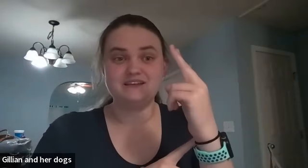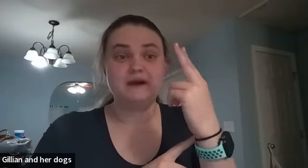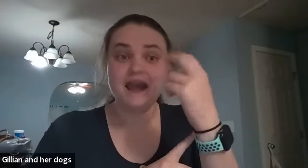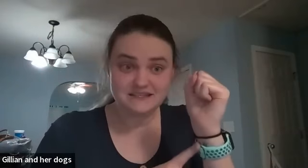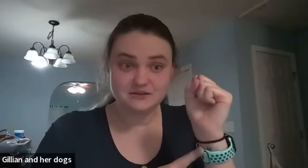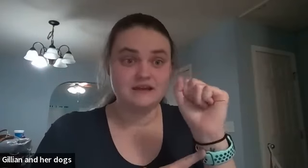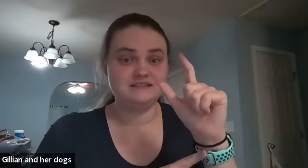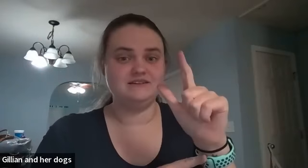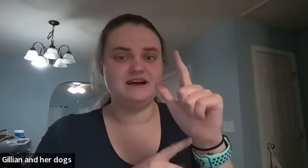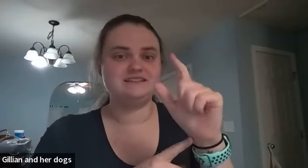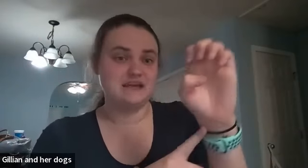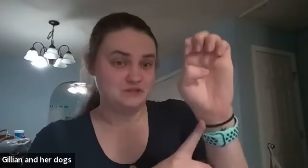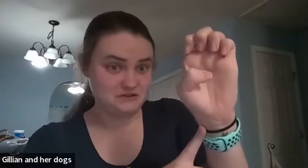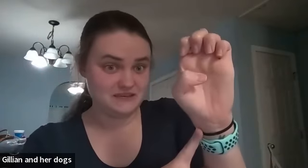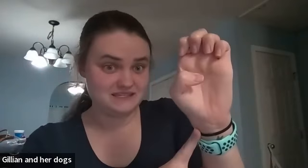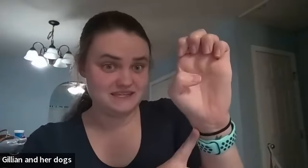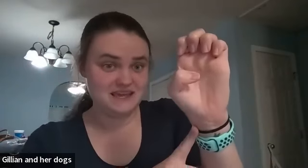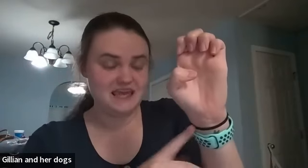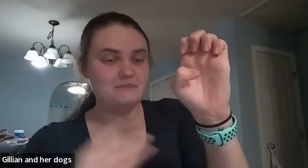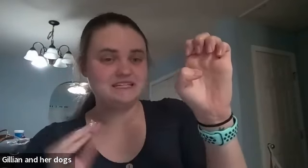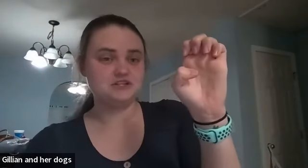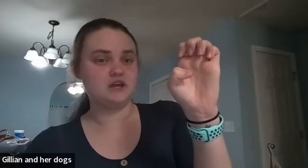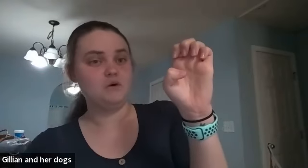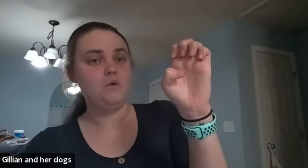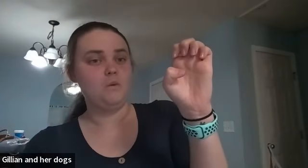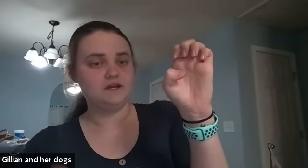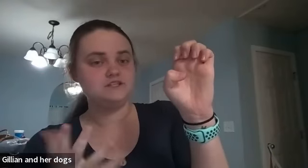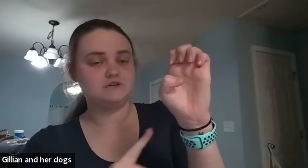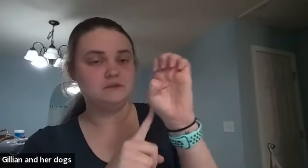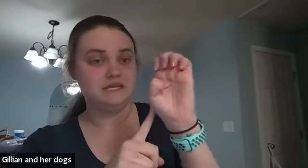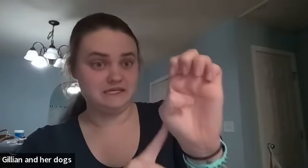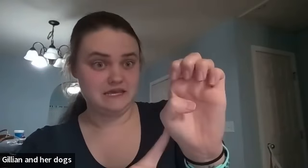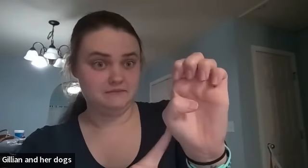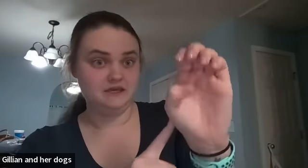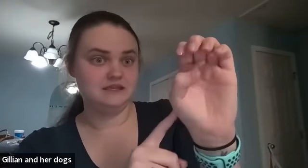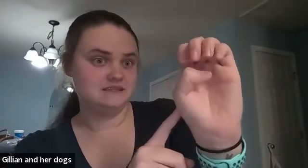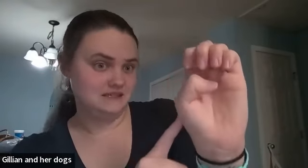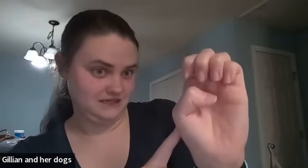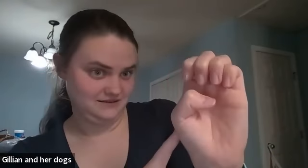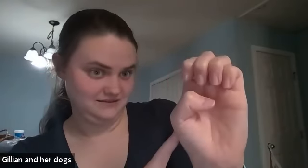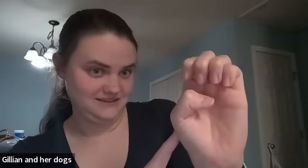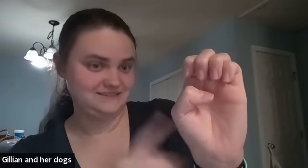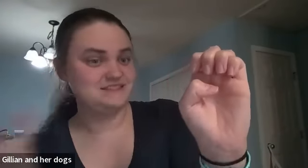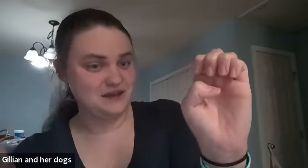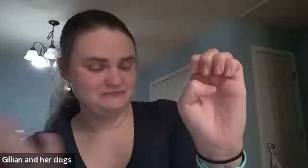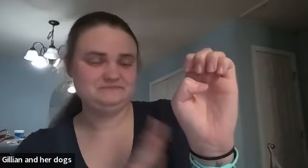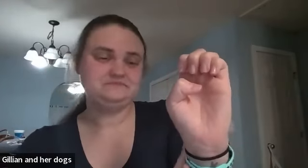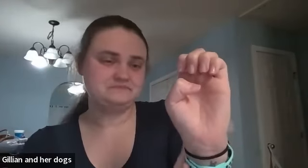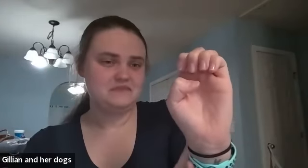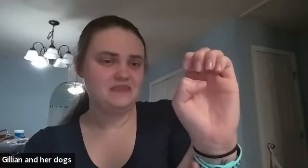my high school ASL class, because I would do this and my teacher would go, why are you screaming E's at me? It's E. So if